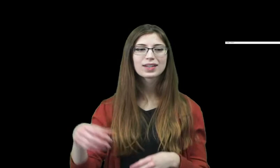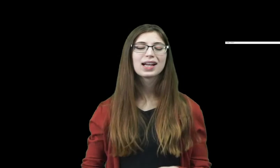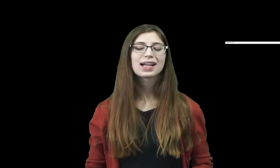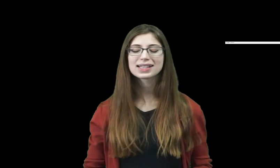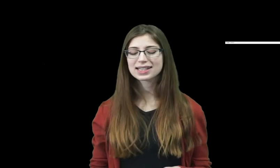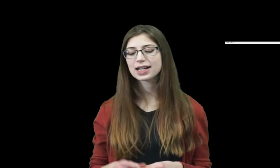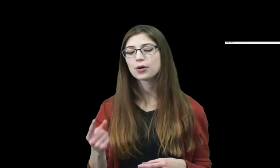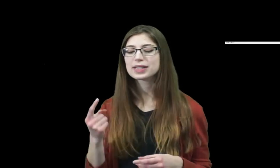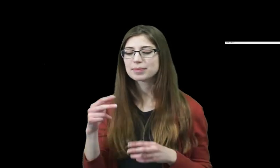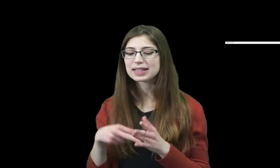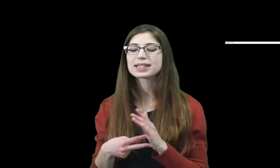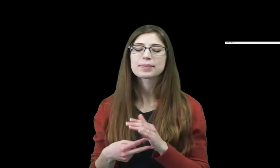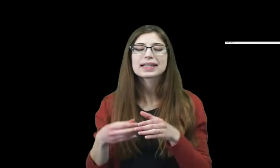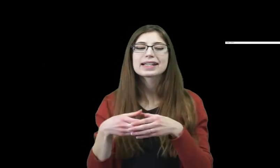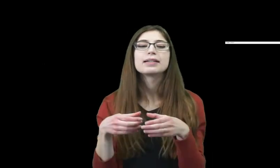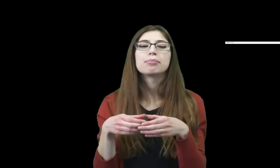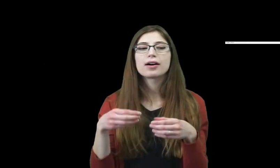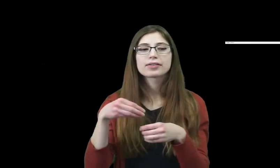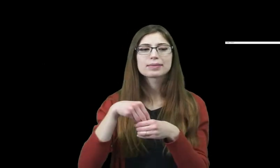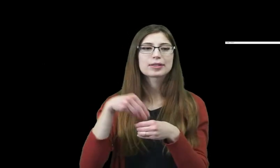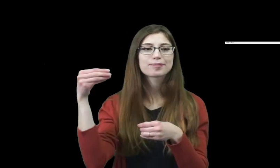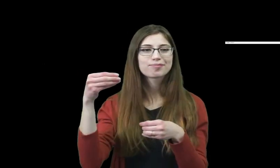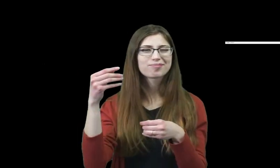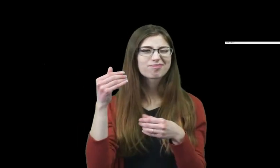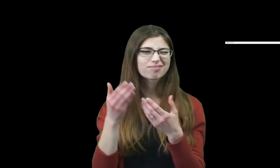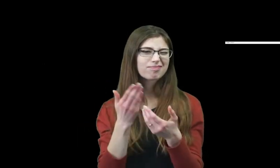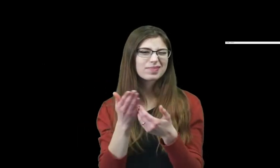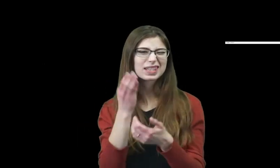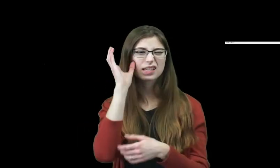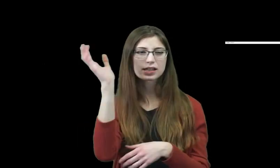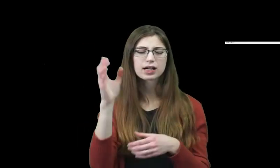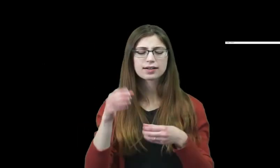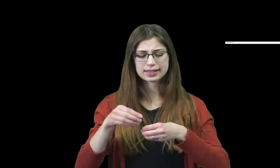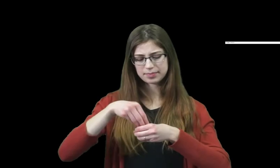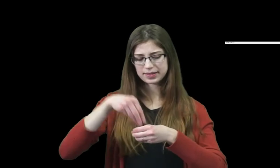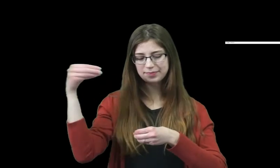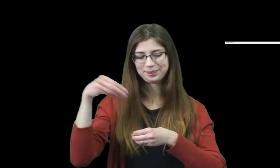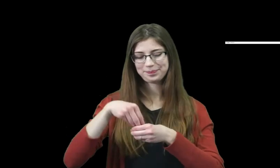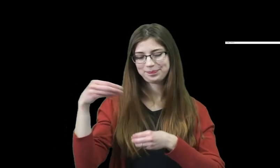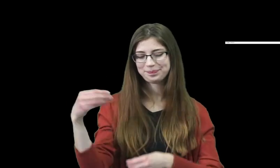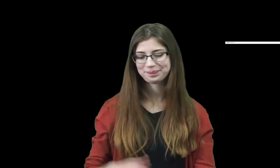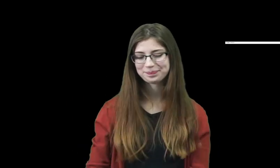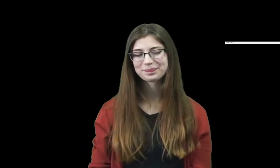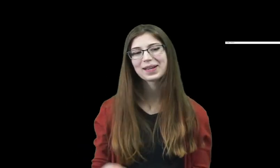It doesn't always mean something is in a box, but it's an easier concept.